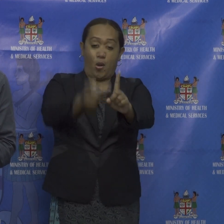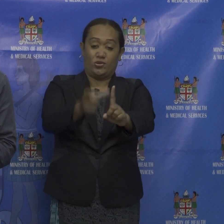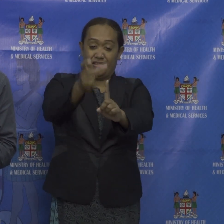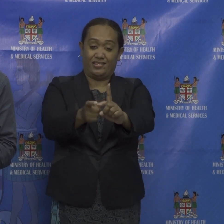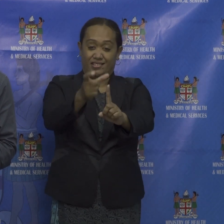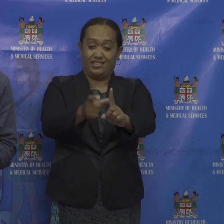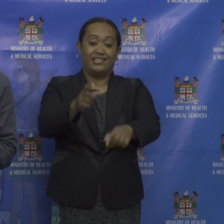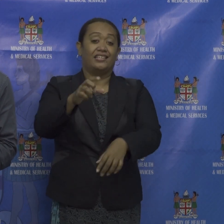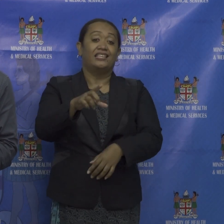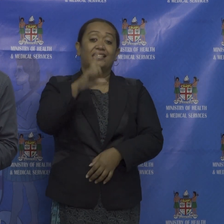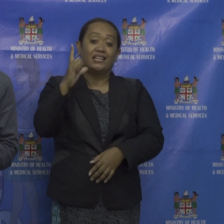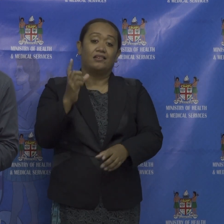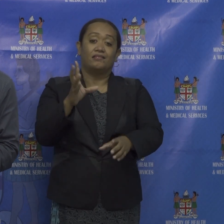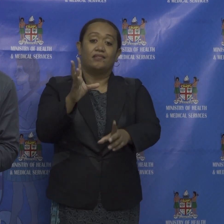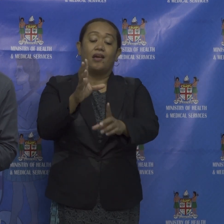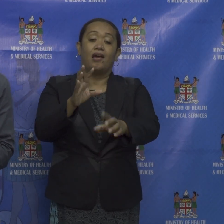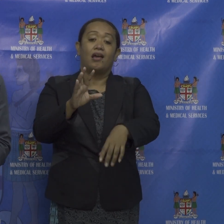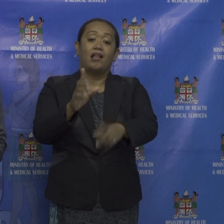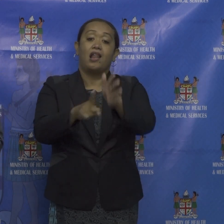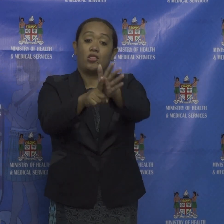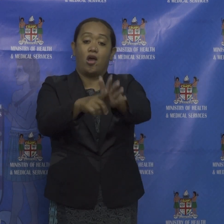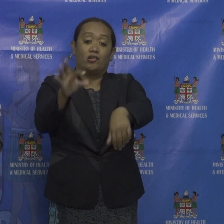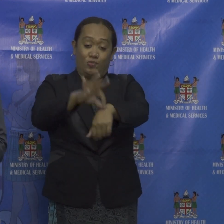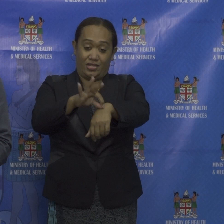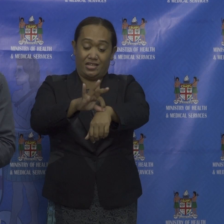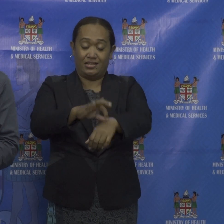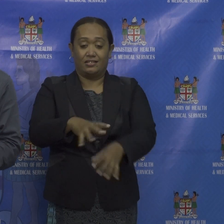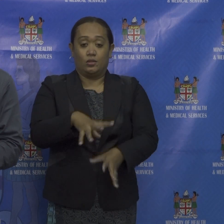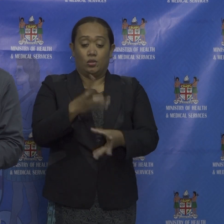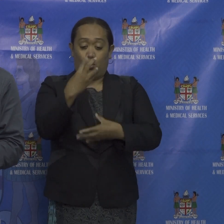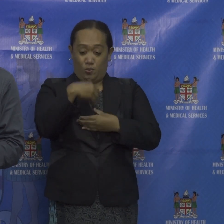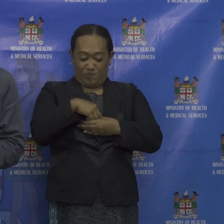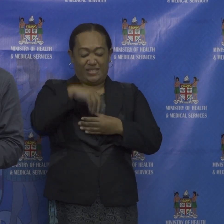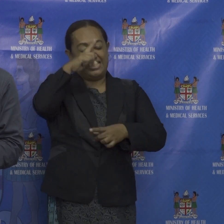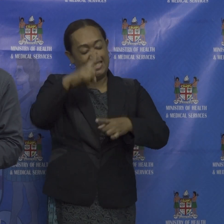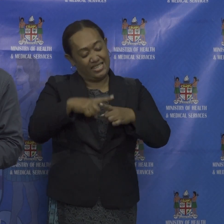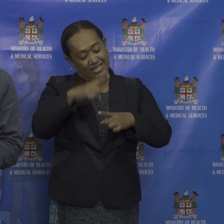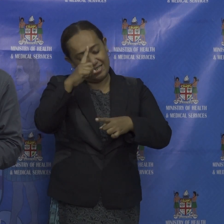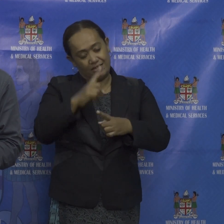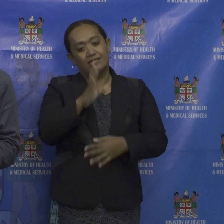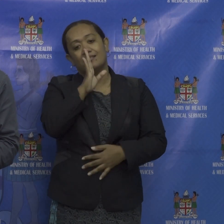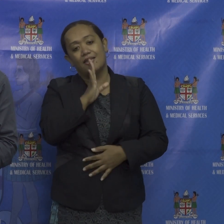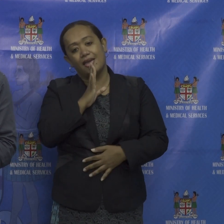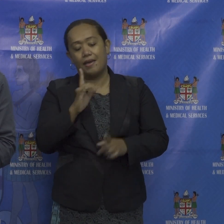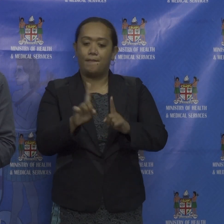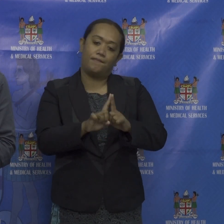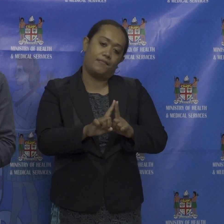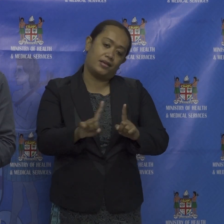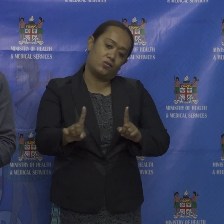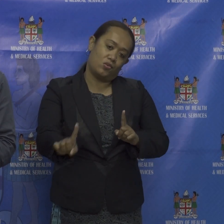Care Unit yesterday from a severe illness due to COVID-19 has sadly passed away.